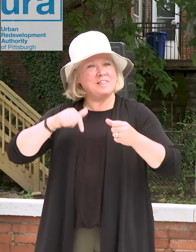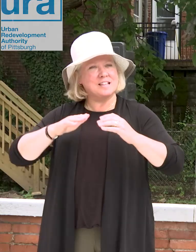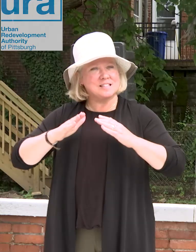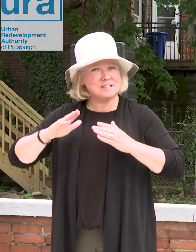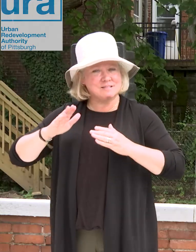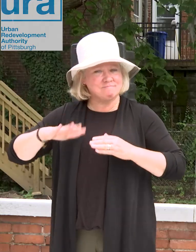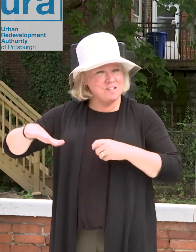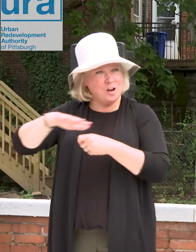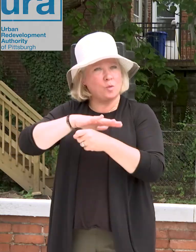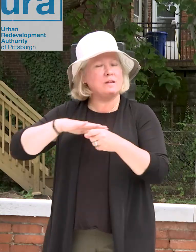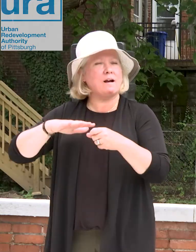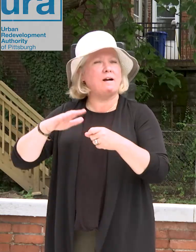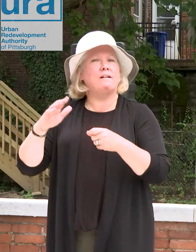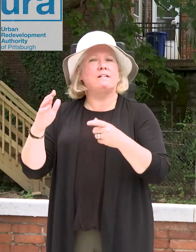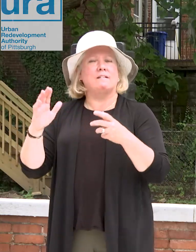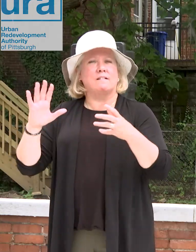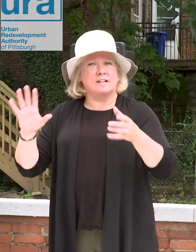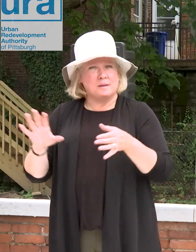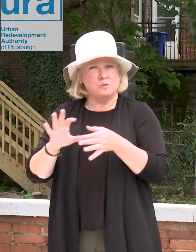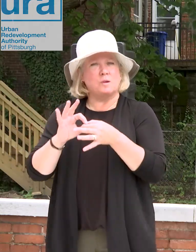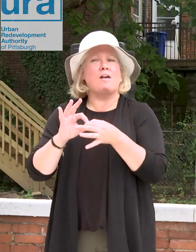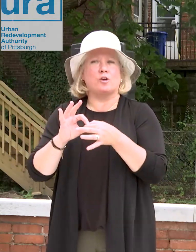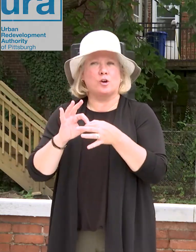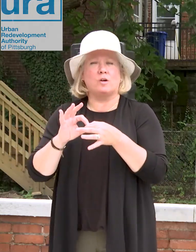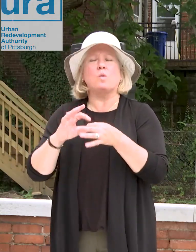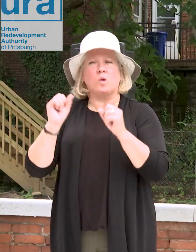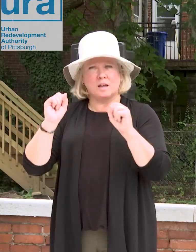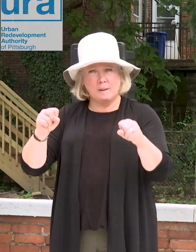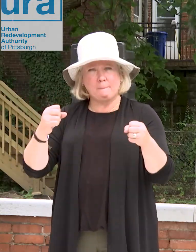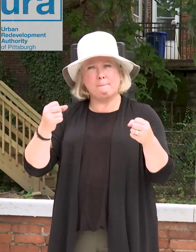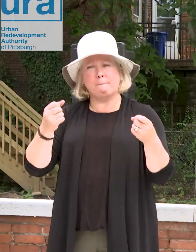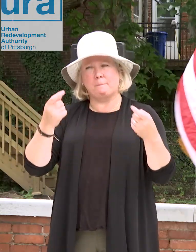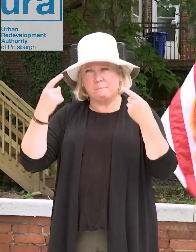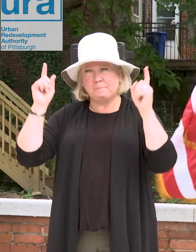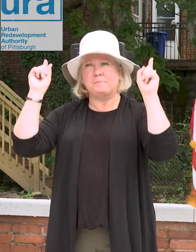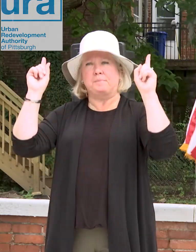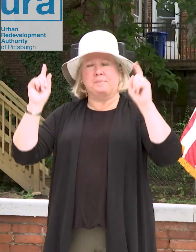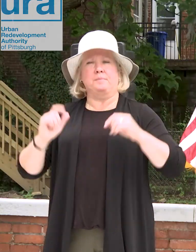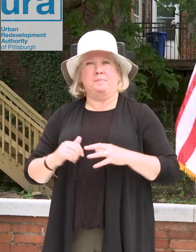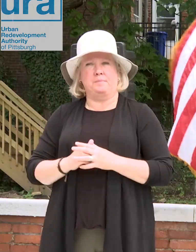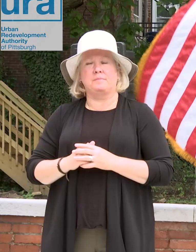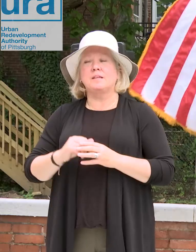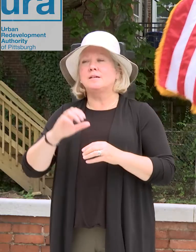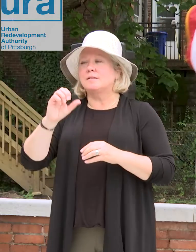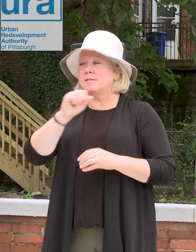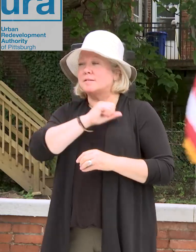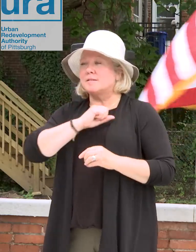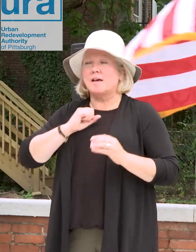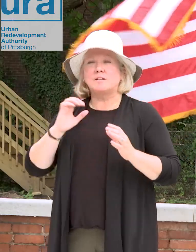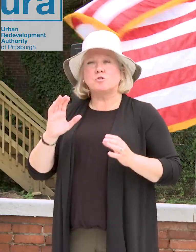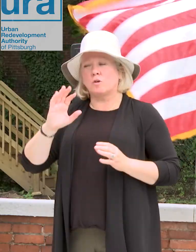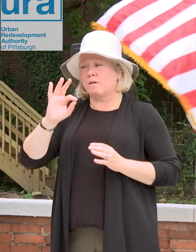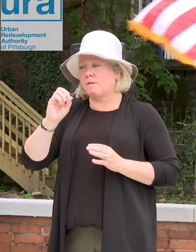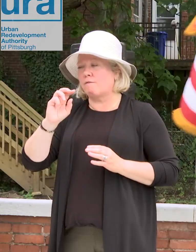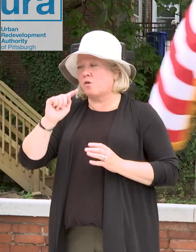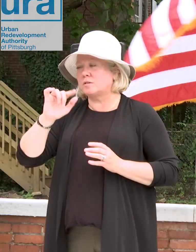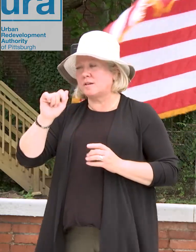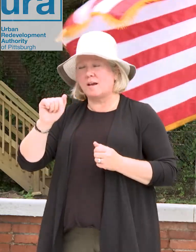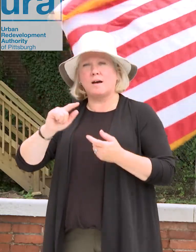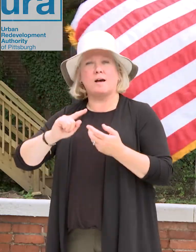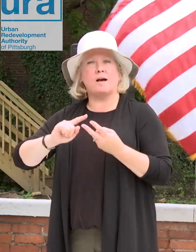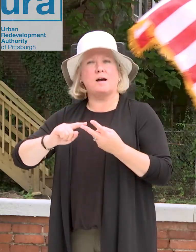want to take another moment to, as we wrap up here, to thank our elected officials. Again, Senator Fontana, Representative